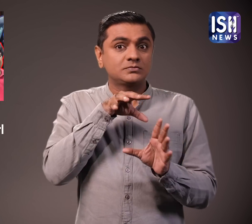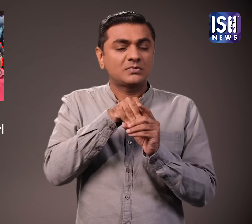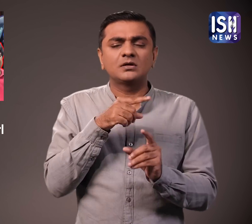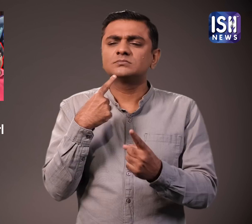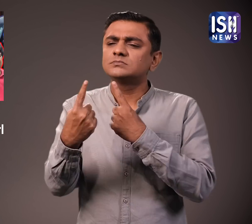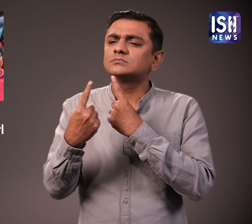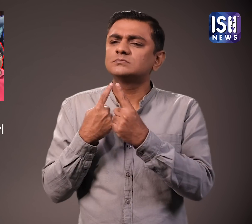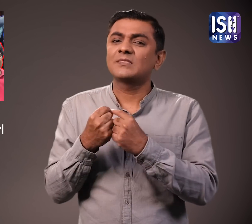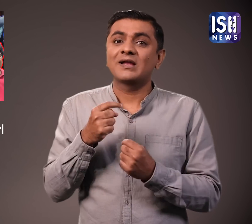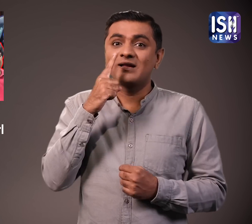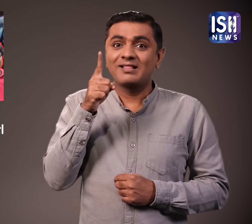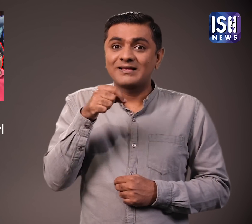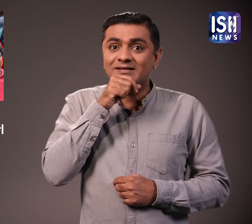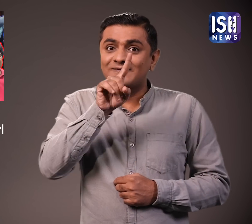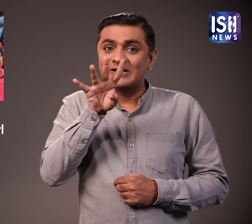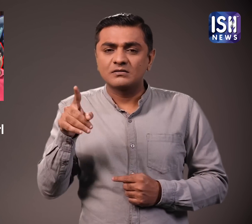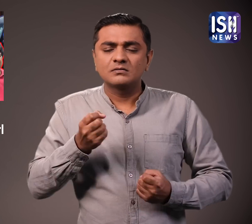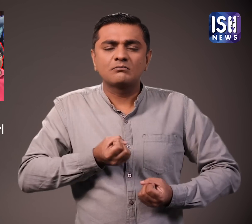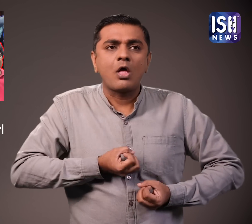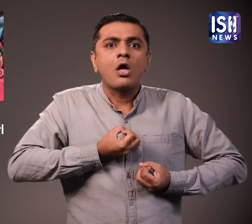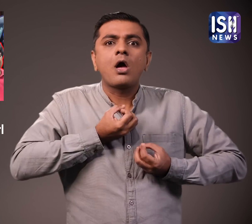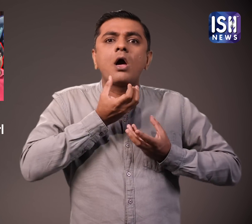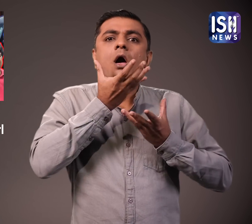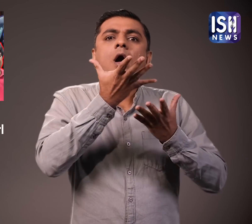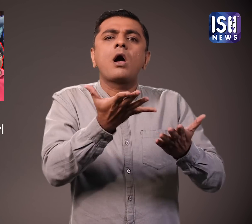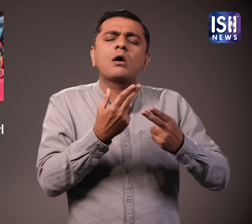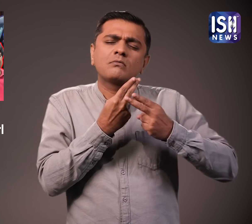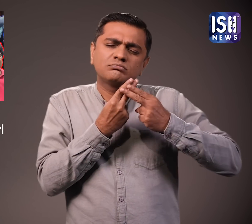During the psychotherapy sessions, the girl revealed the full story.